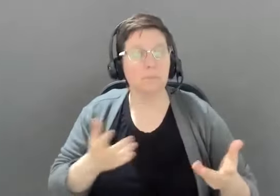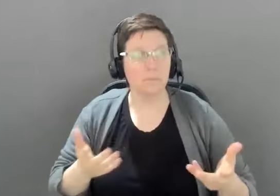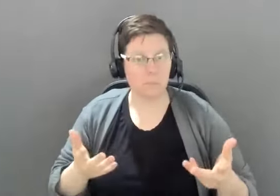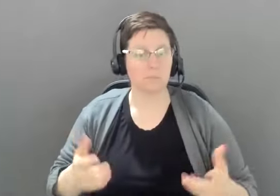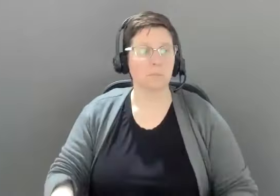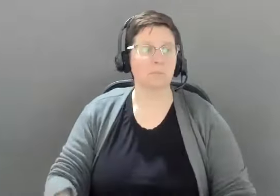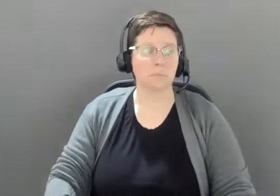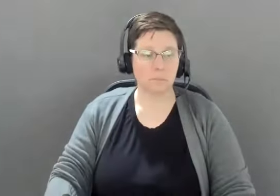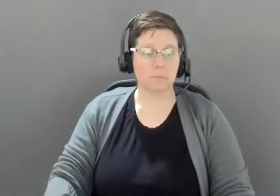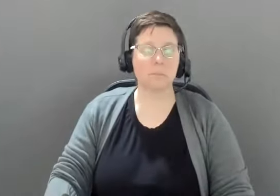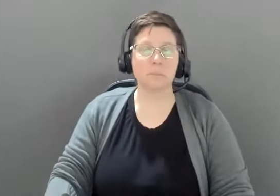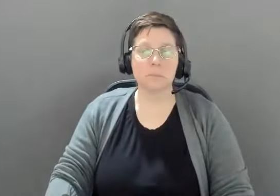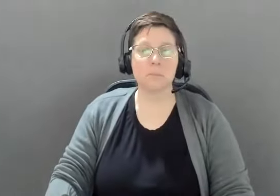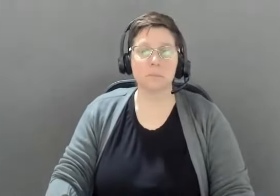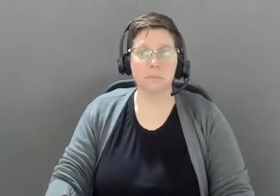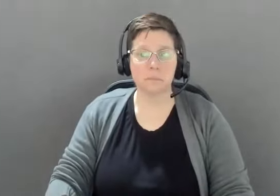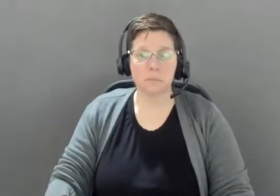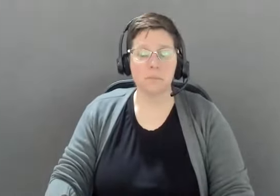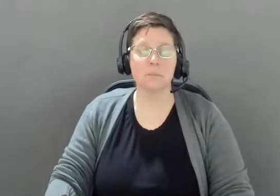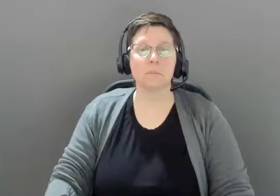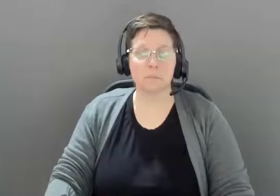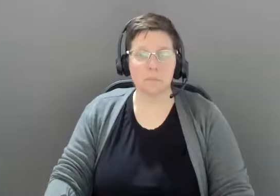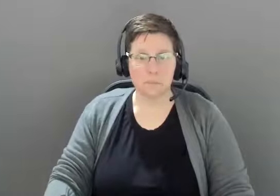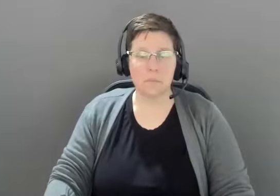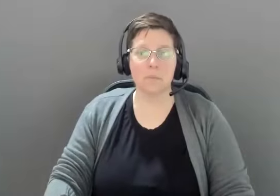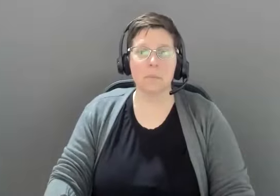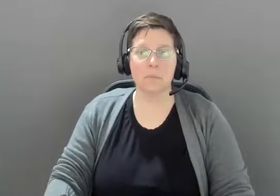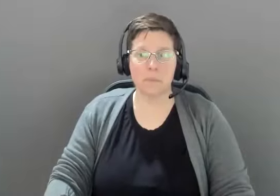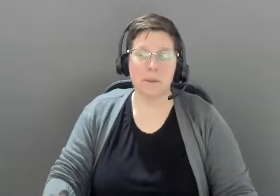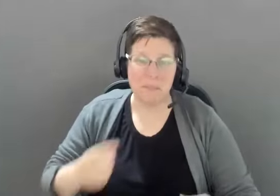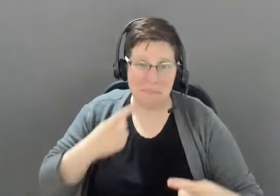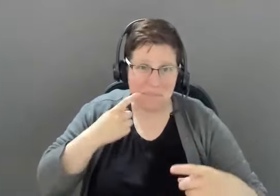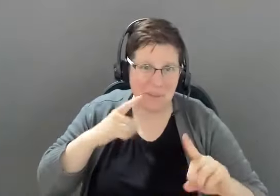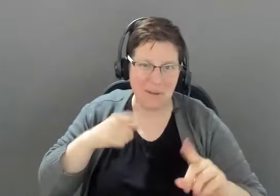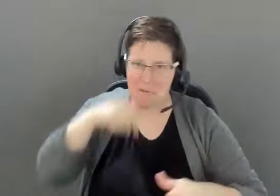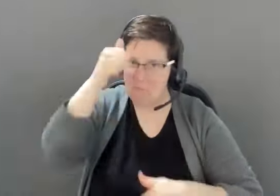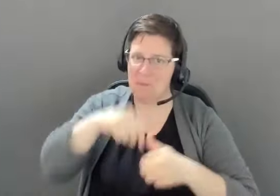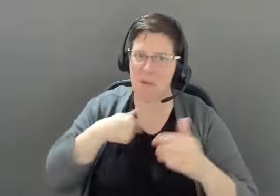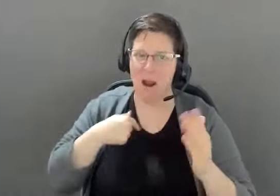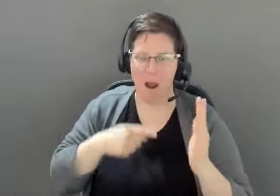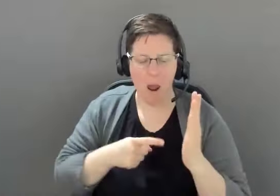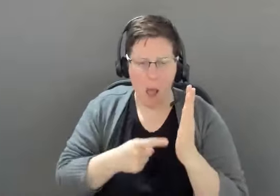So the day that I was able to finally change the last kind of status row to